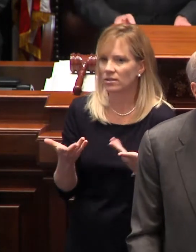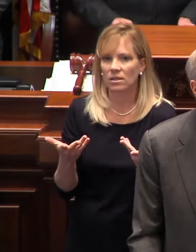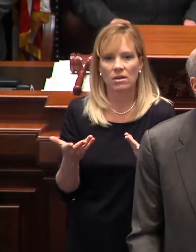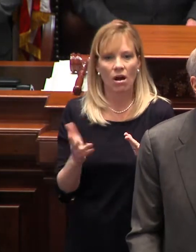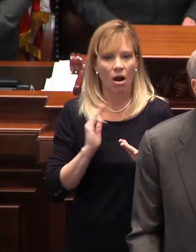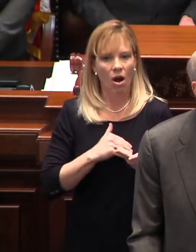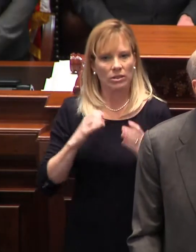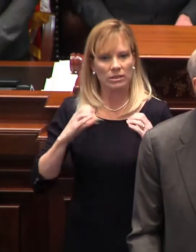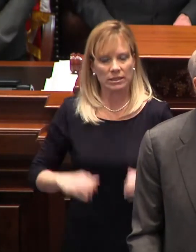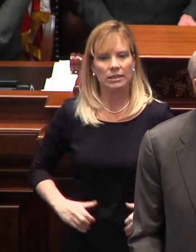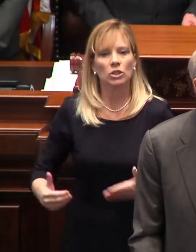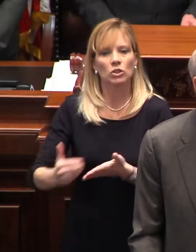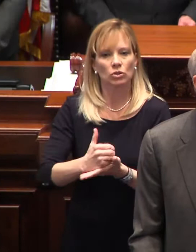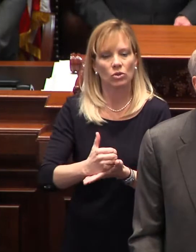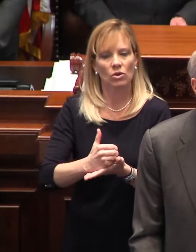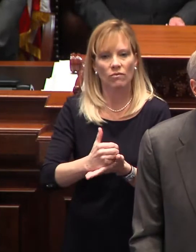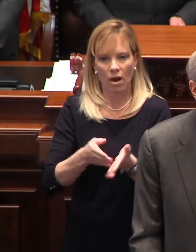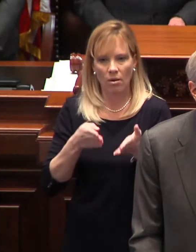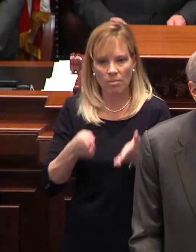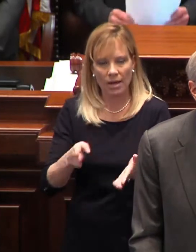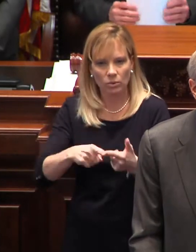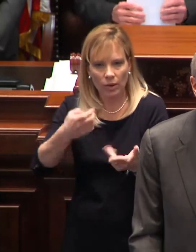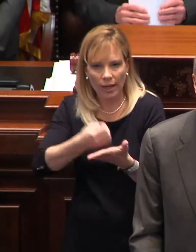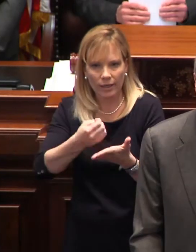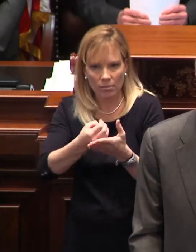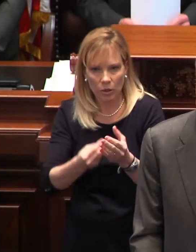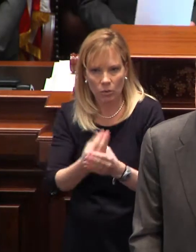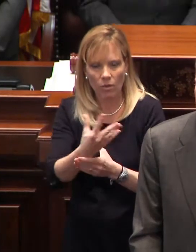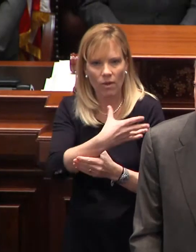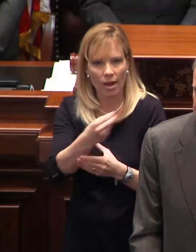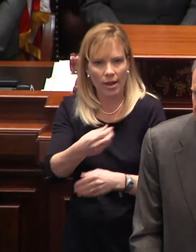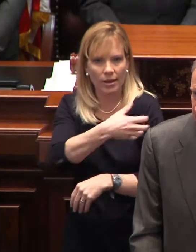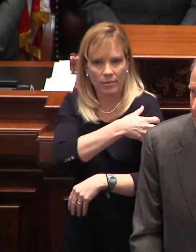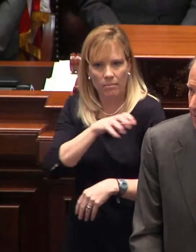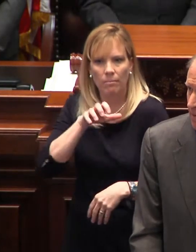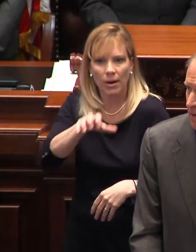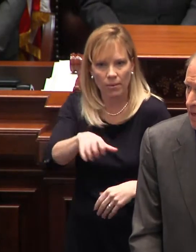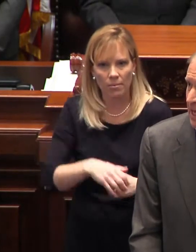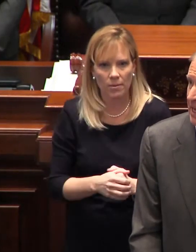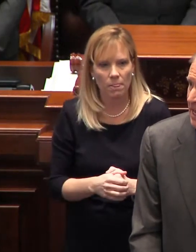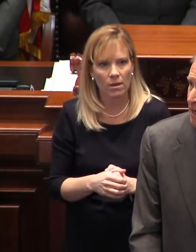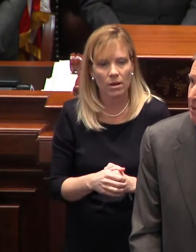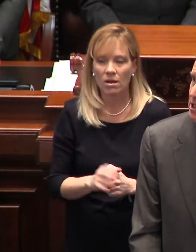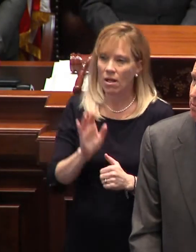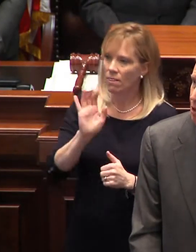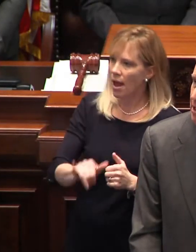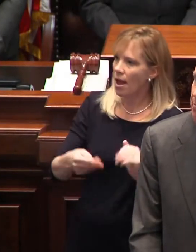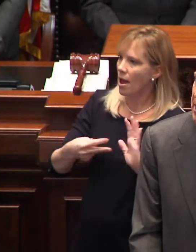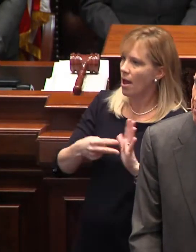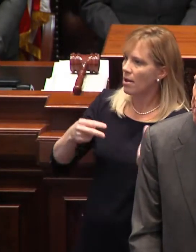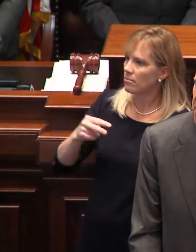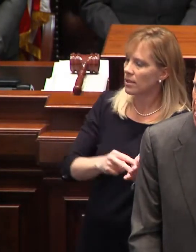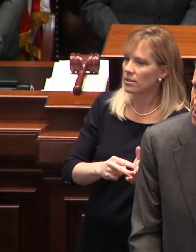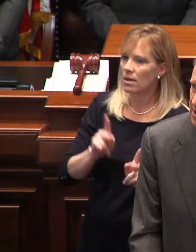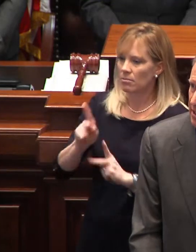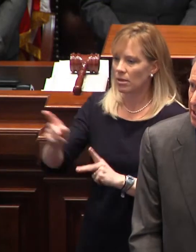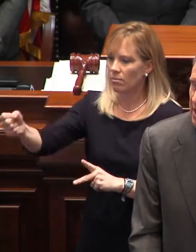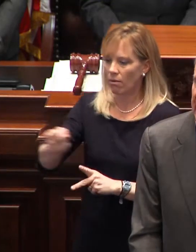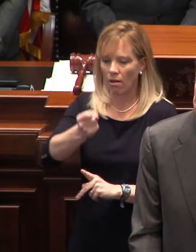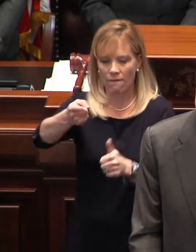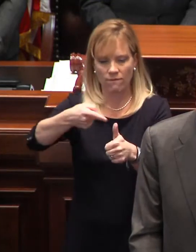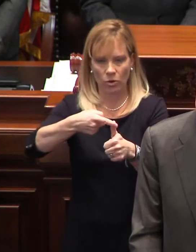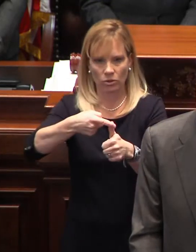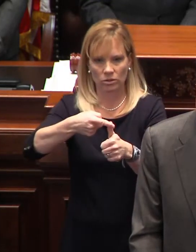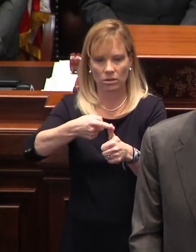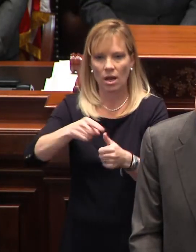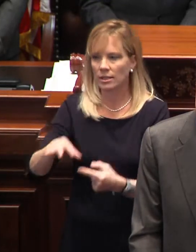Our citizens deserve a path to economic growth and empowerment. And that means putting people first